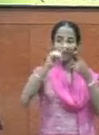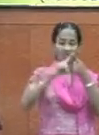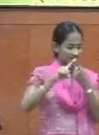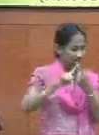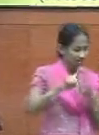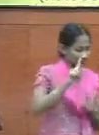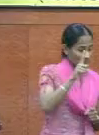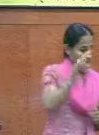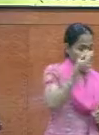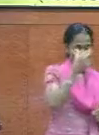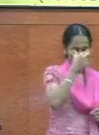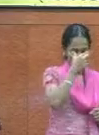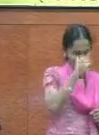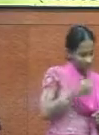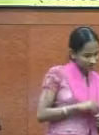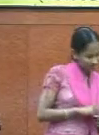one blind one